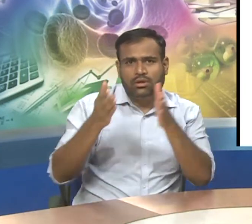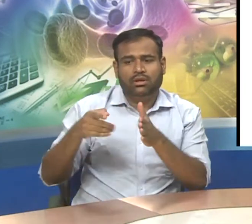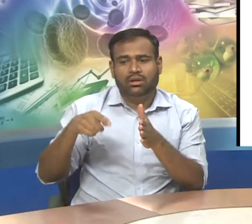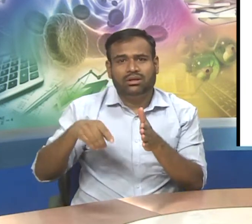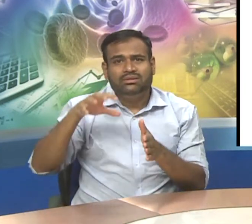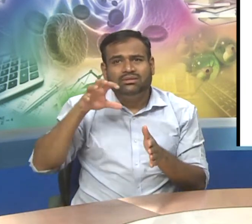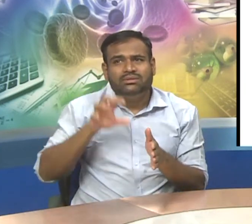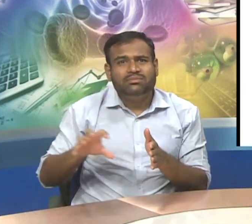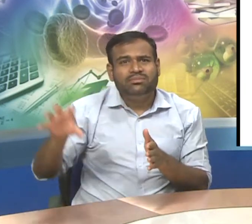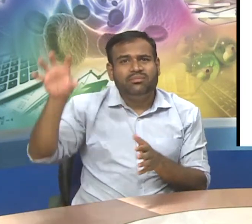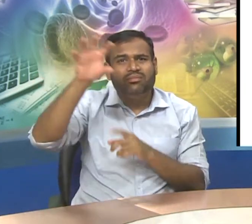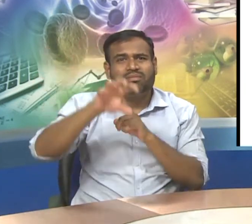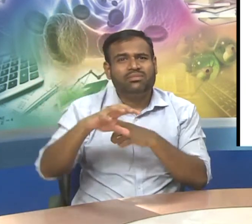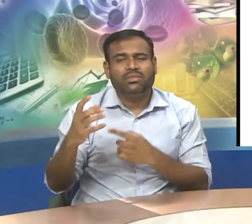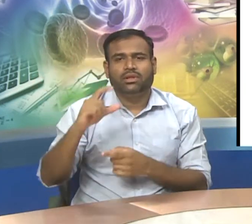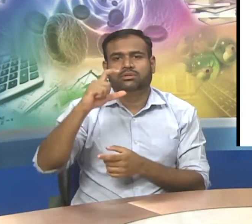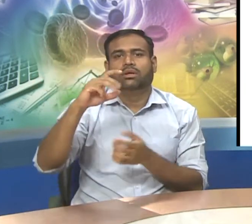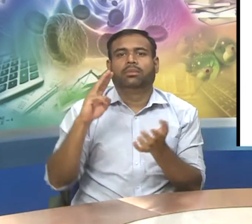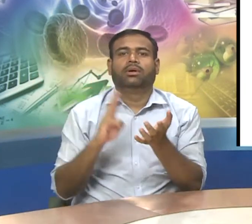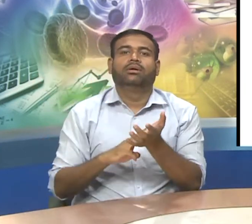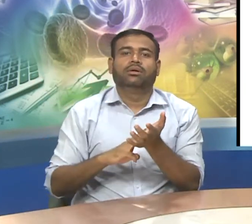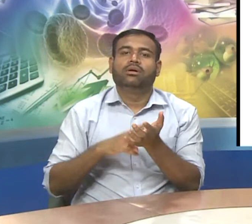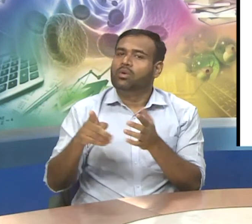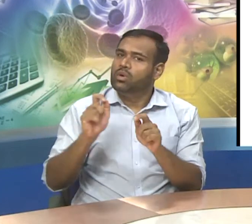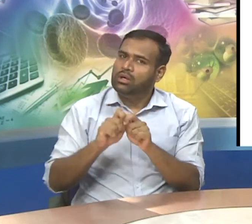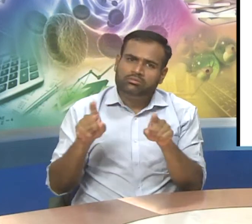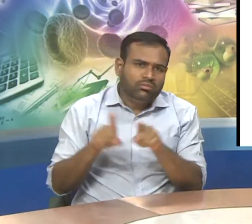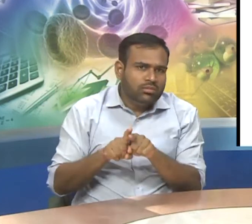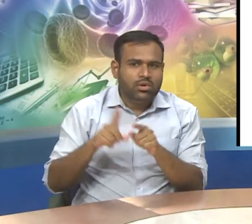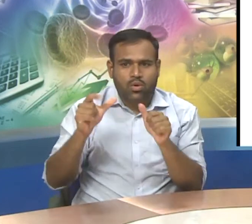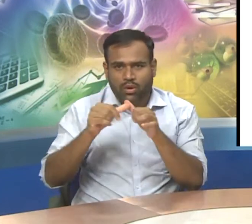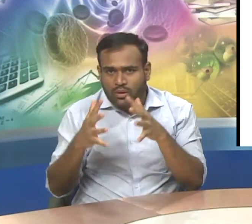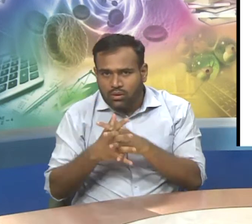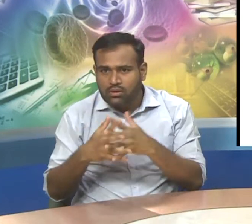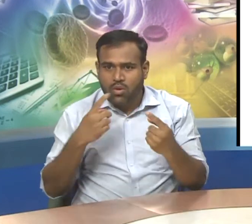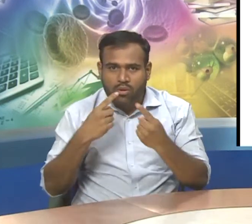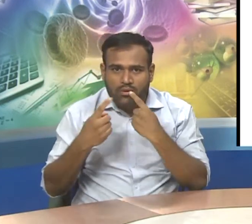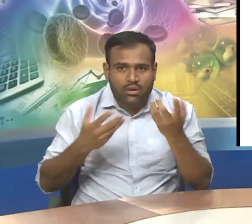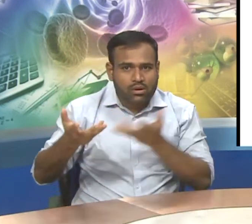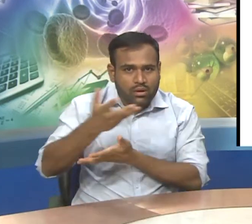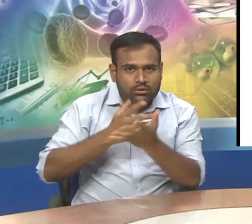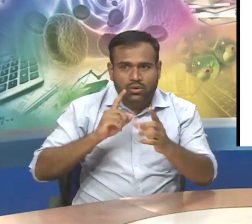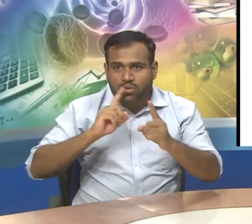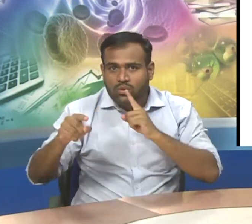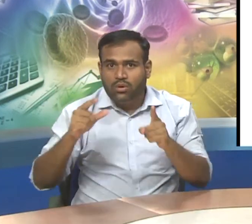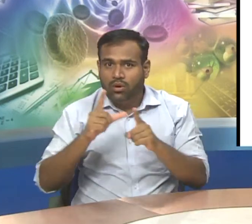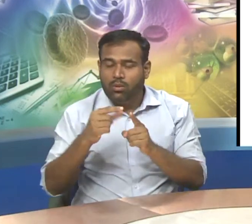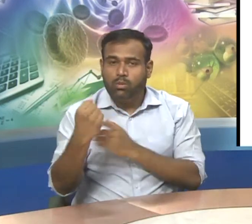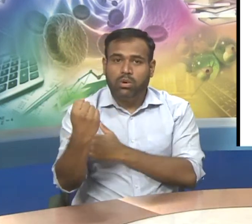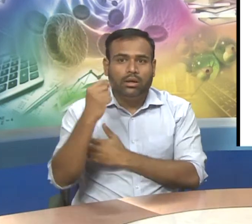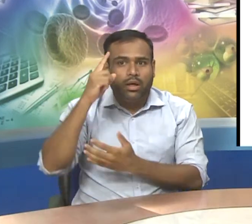And on the states, Chief Minister is the real head of the